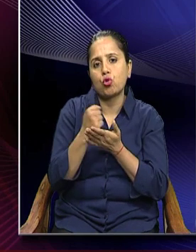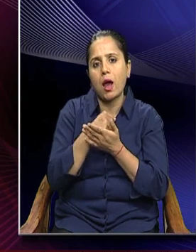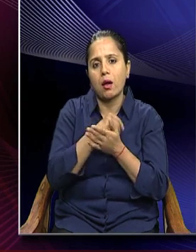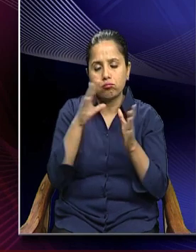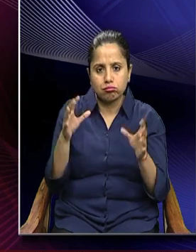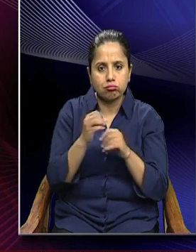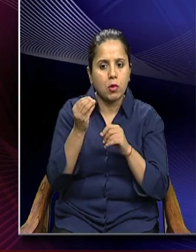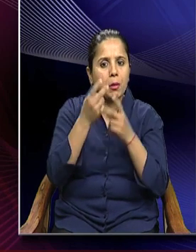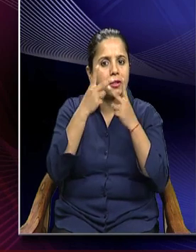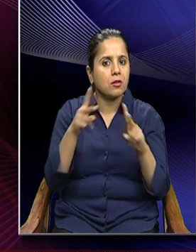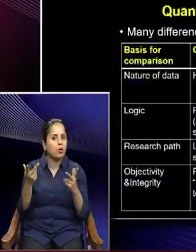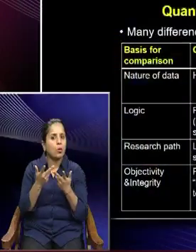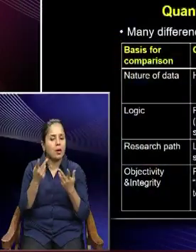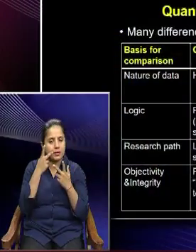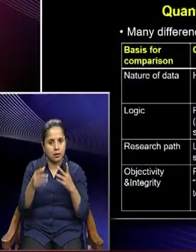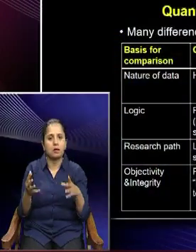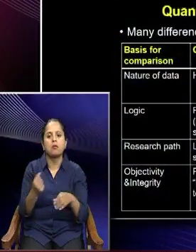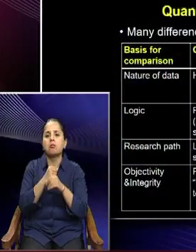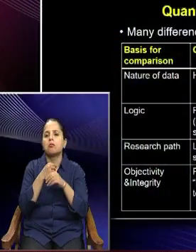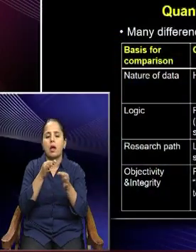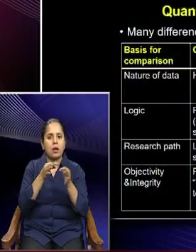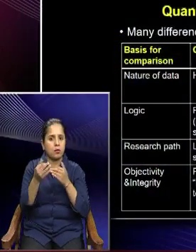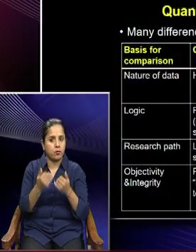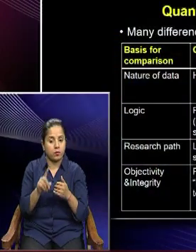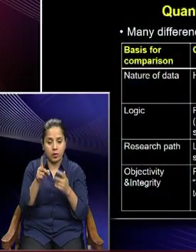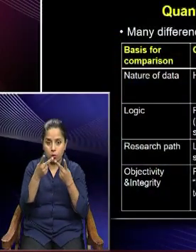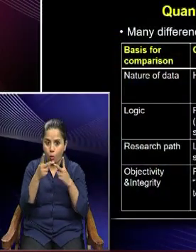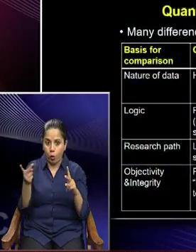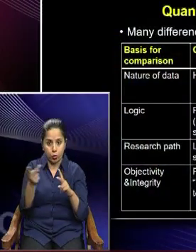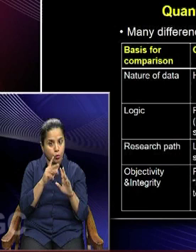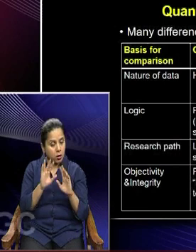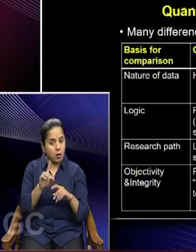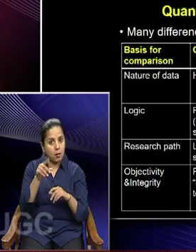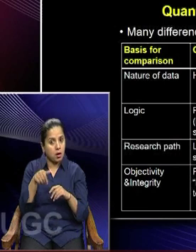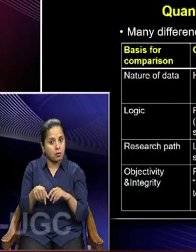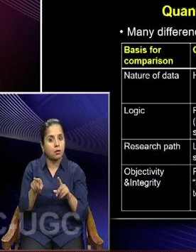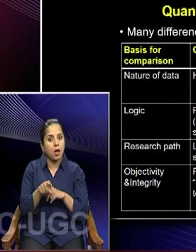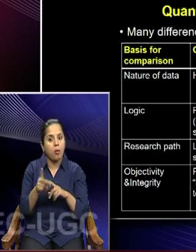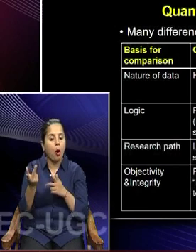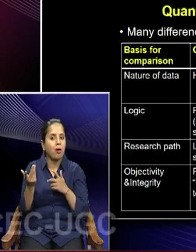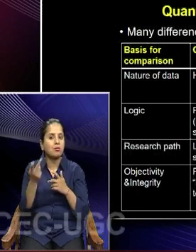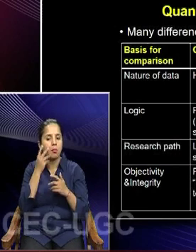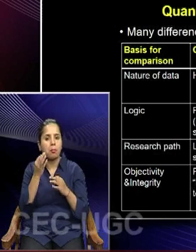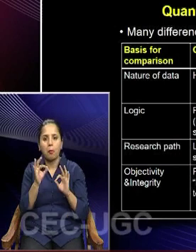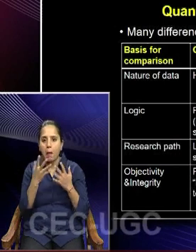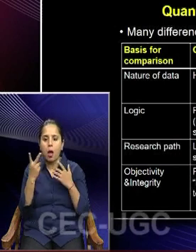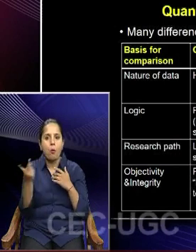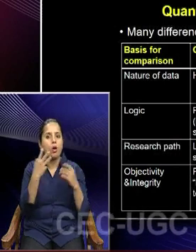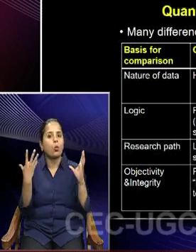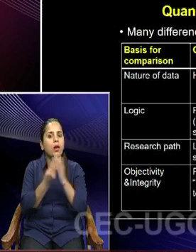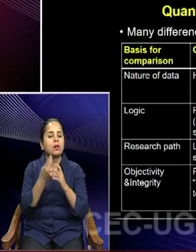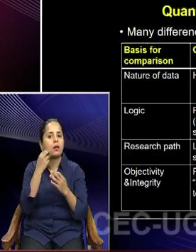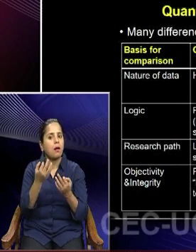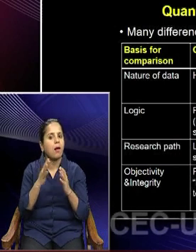up the differences now, and we also see that despite the differences, they complement each other. So, if we compare them